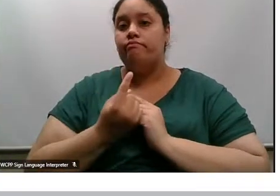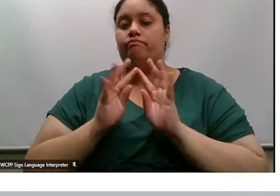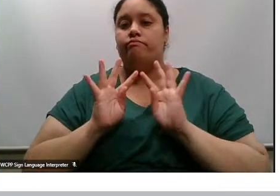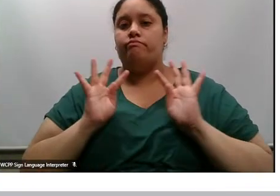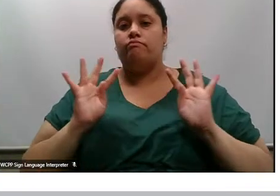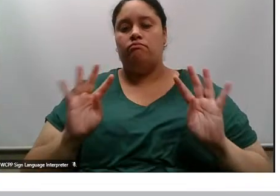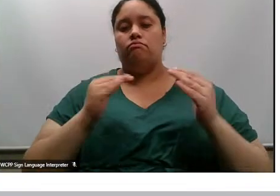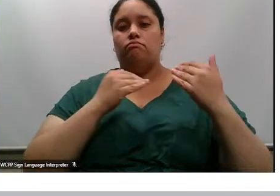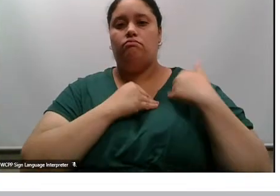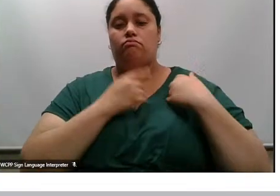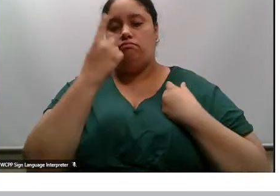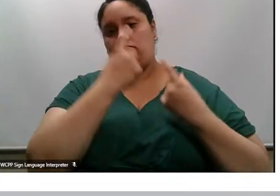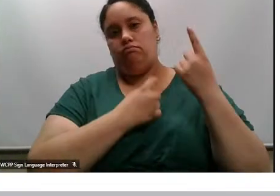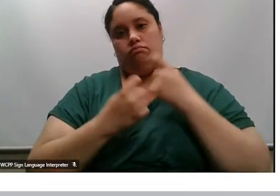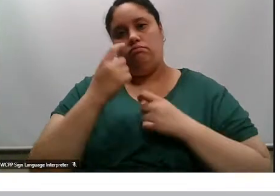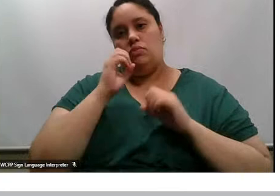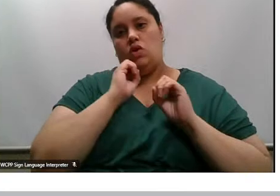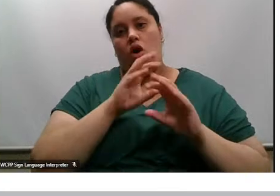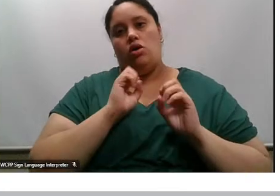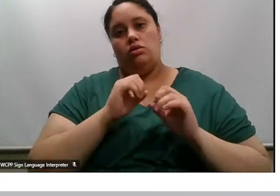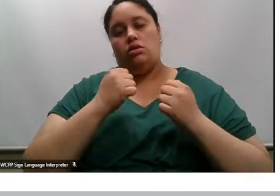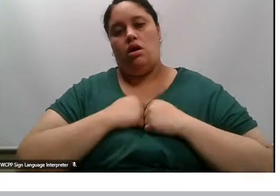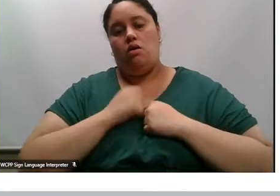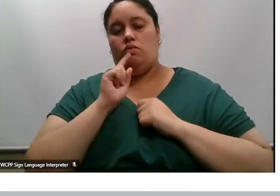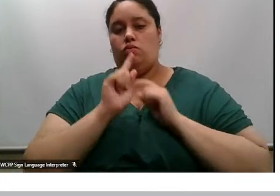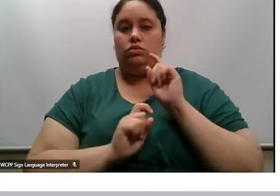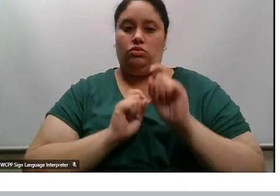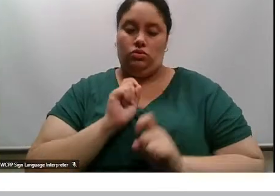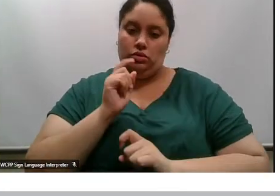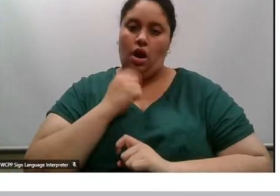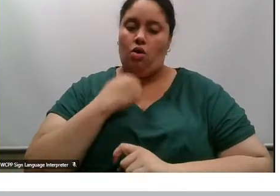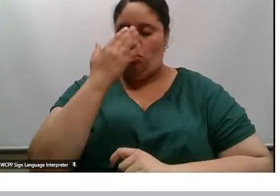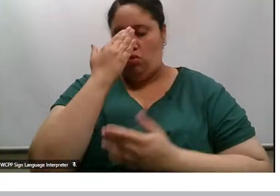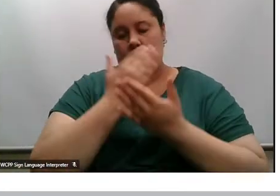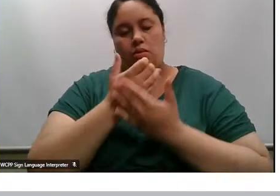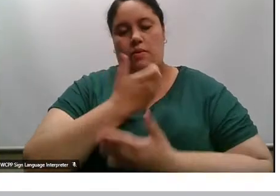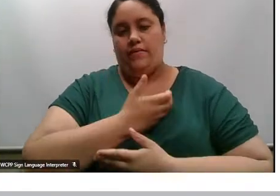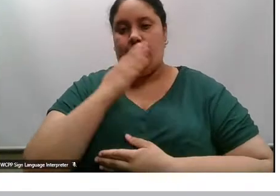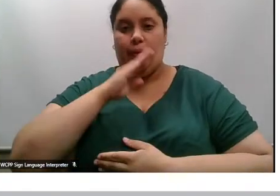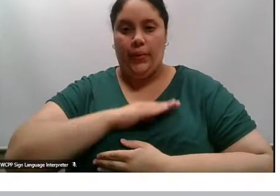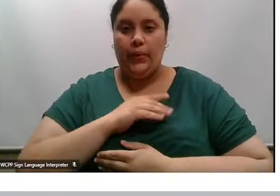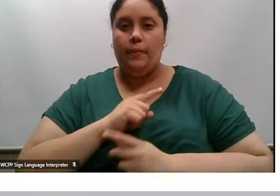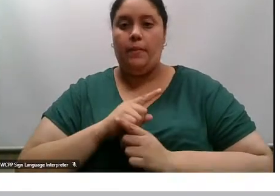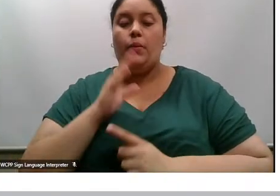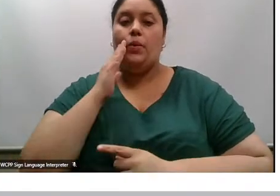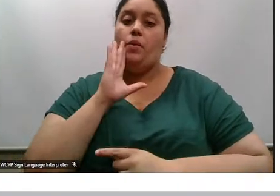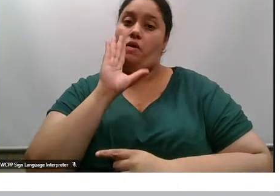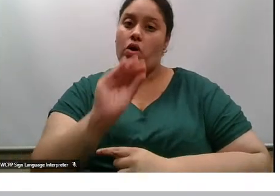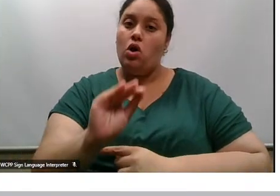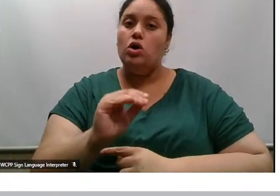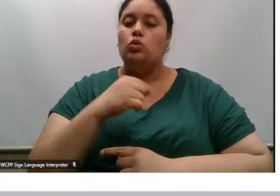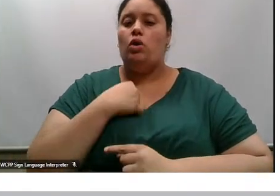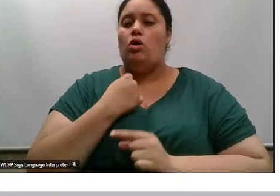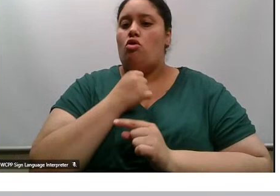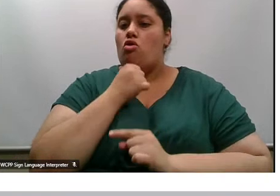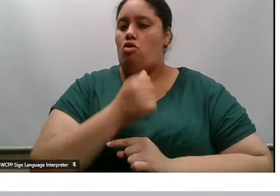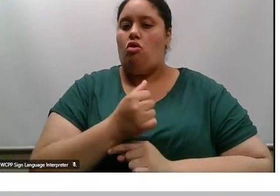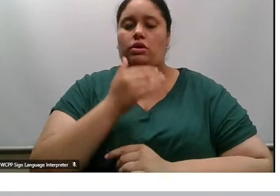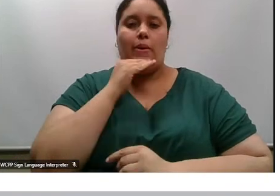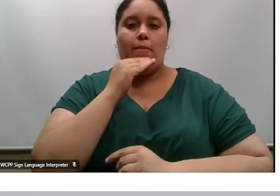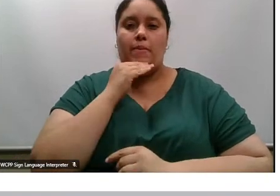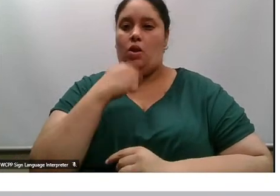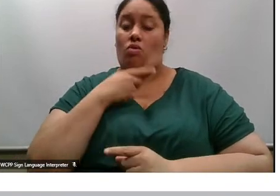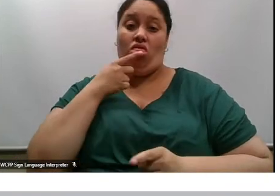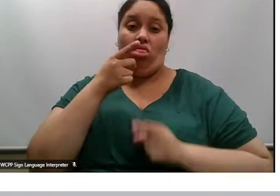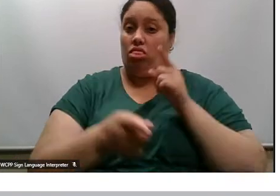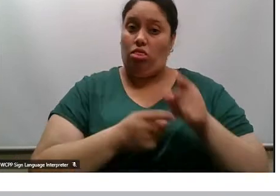come and answer the uncomfortable questions. And when we ask them, we are not intending to catch you